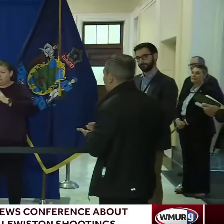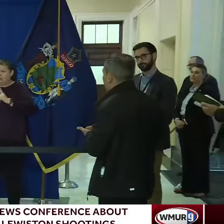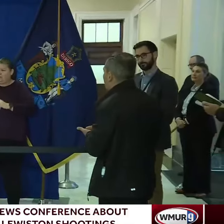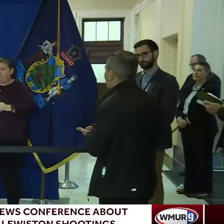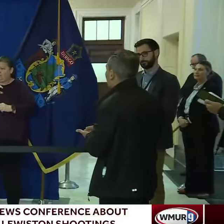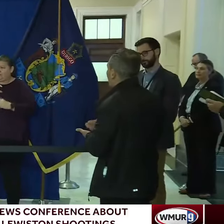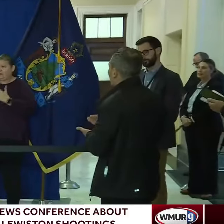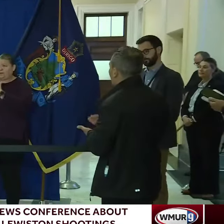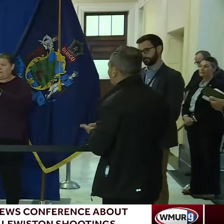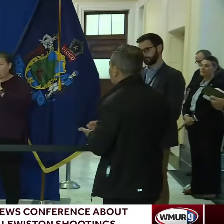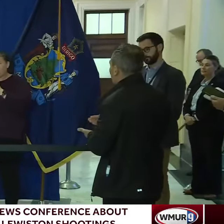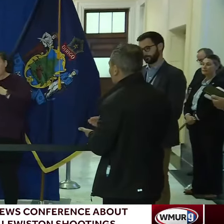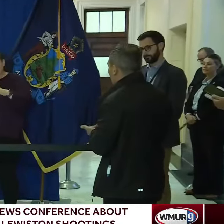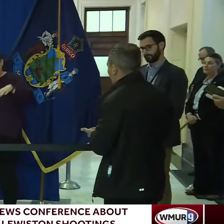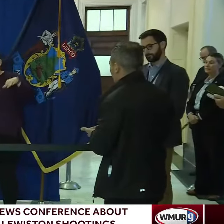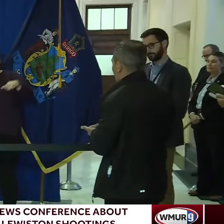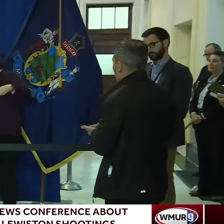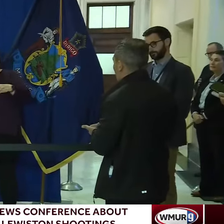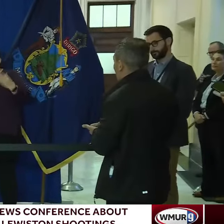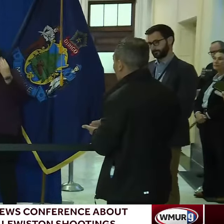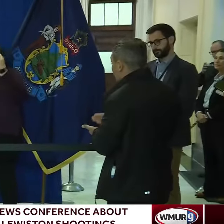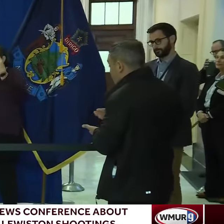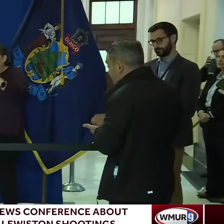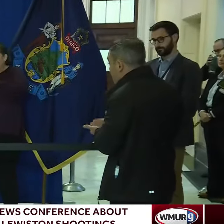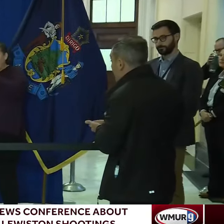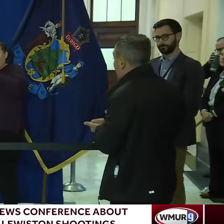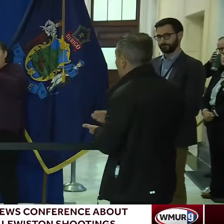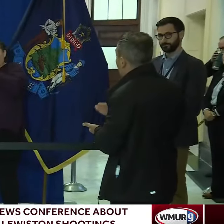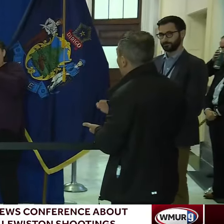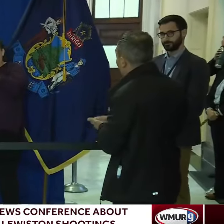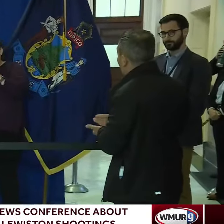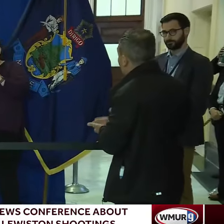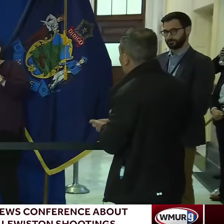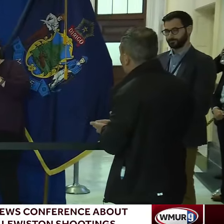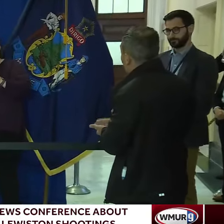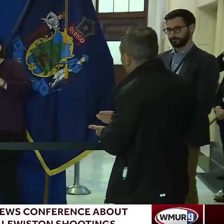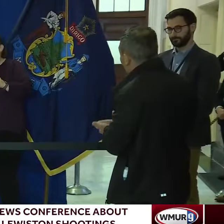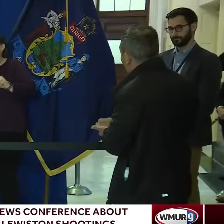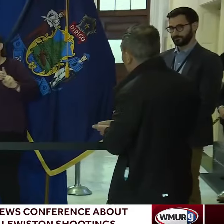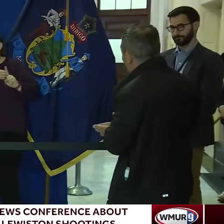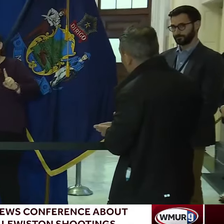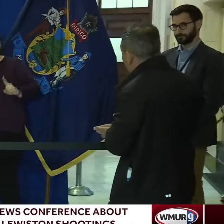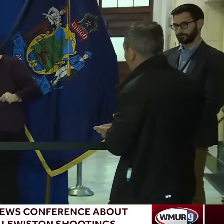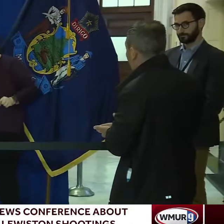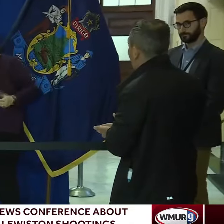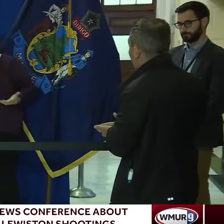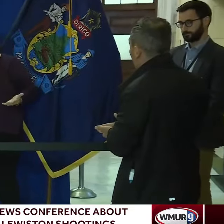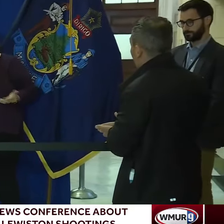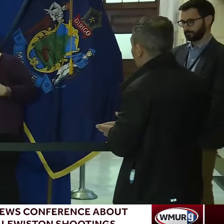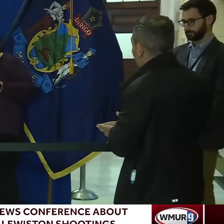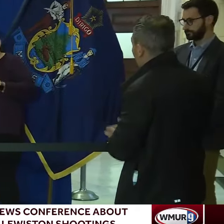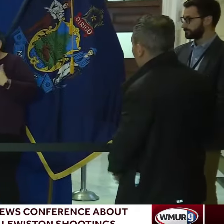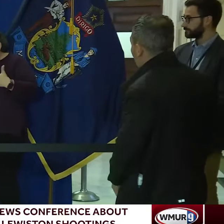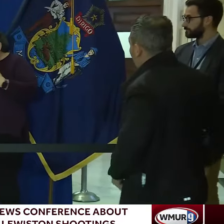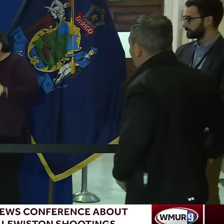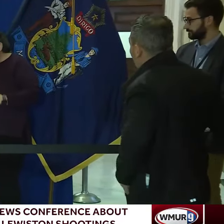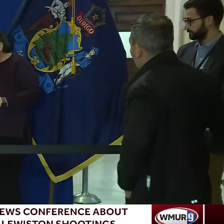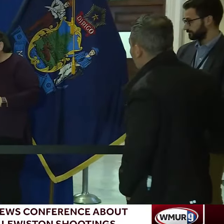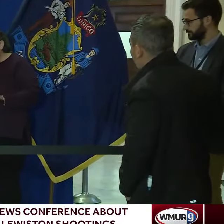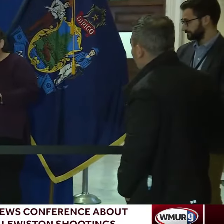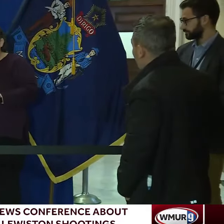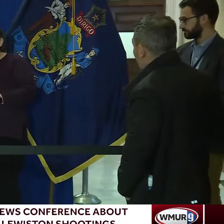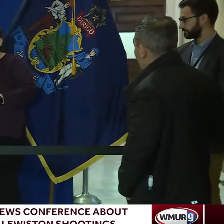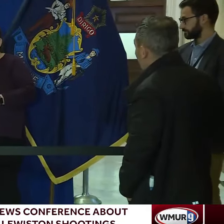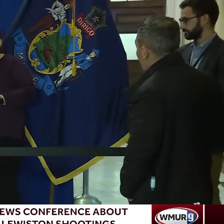activity and information here was ignored? And the simple answer is, why was that done, and are you concerned about that? I think those kinds